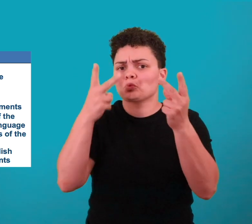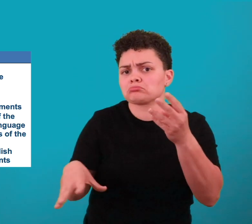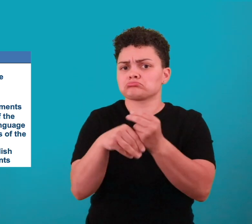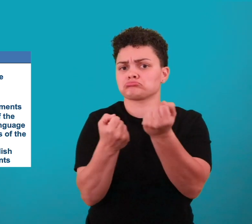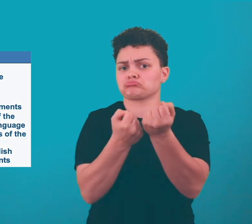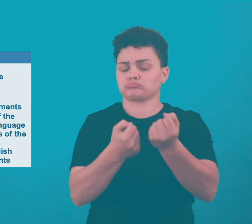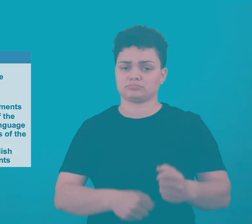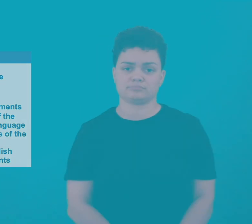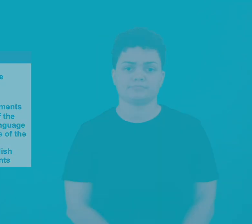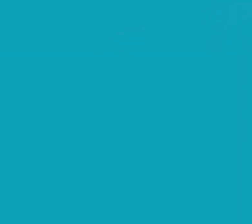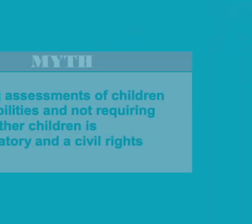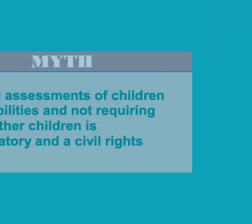use of visual supplements.